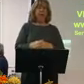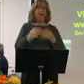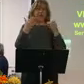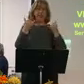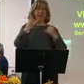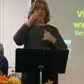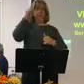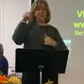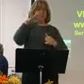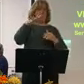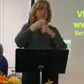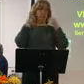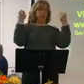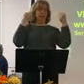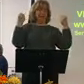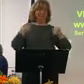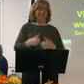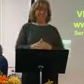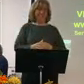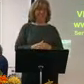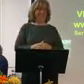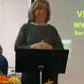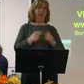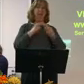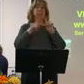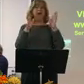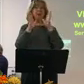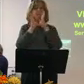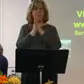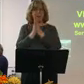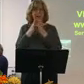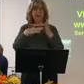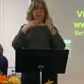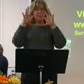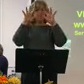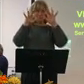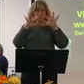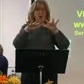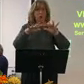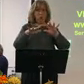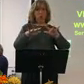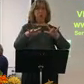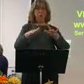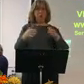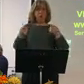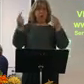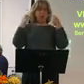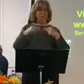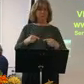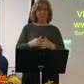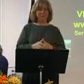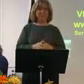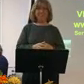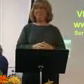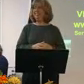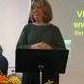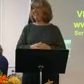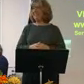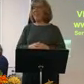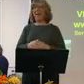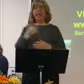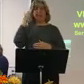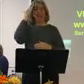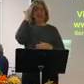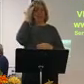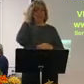is winning. But I am praying that the snow might prevail tonight. I know.